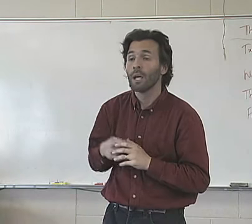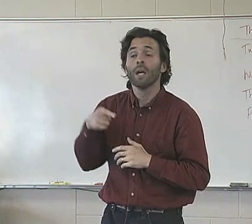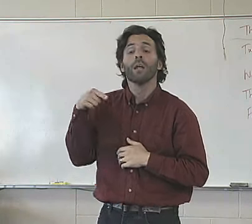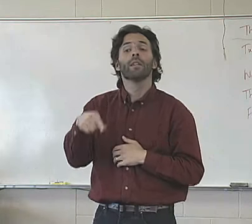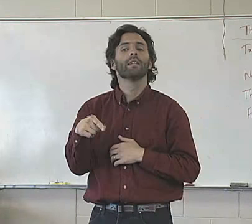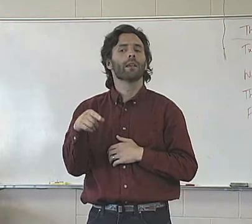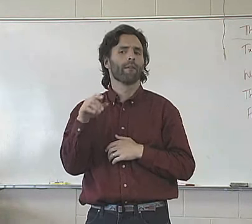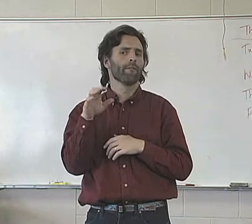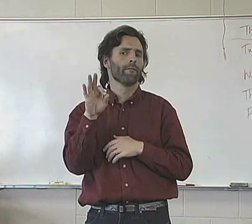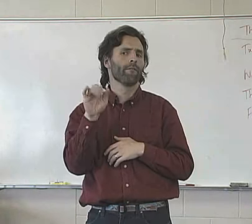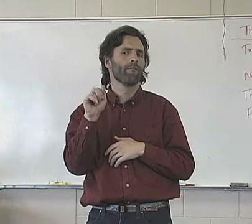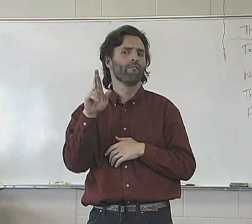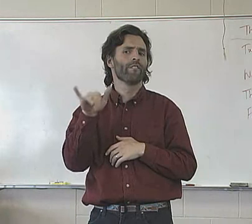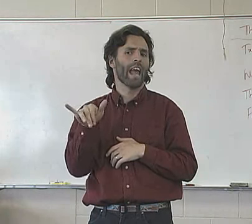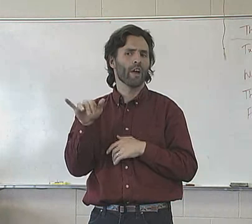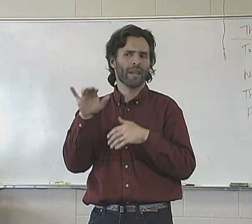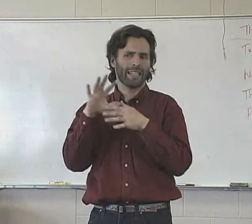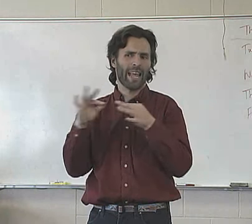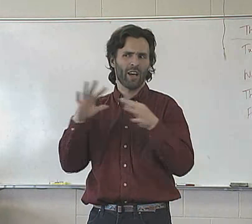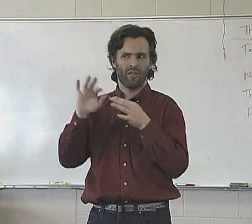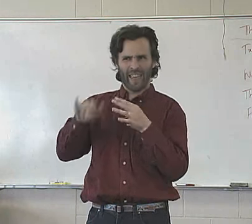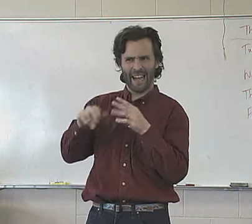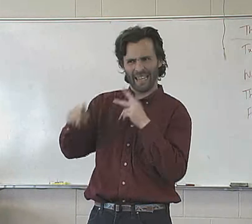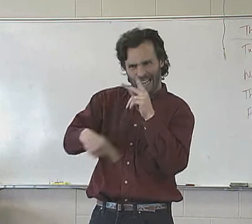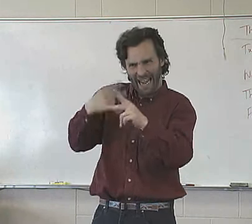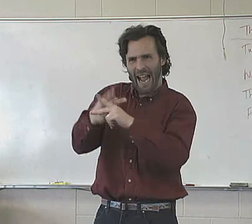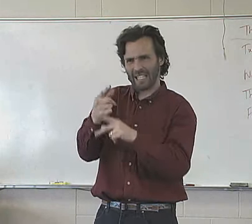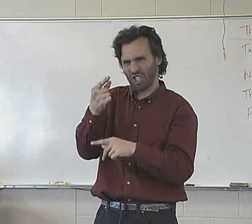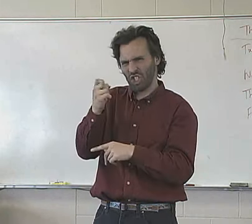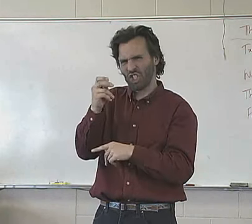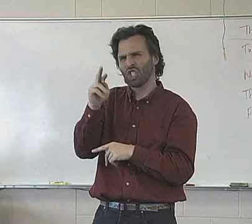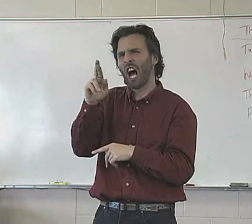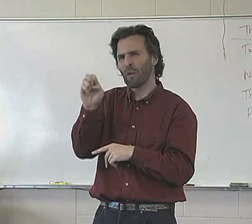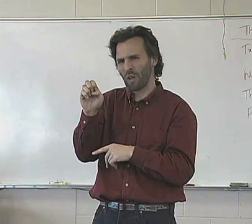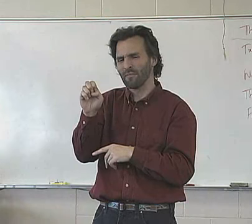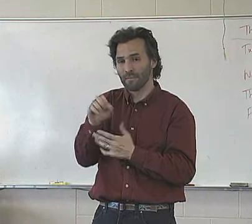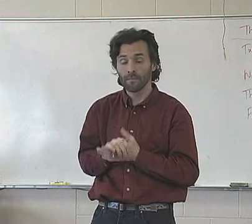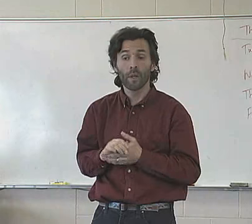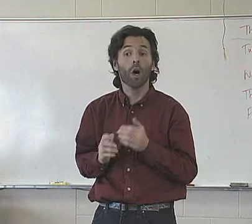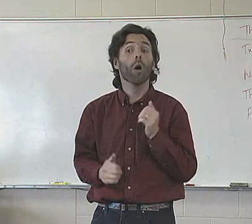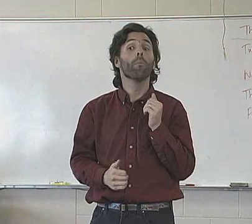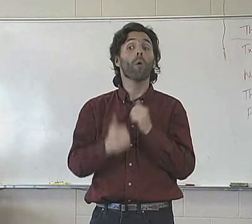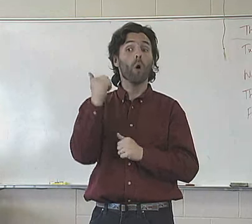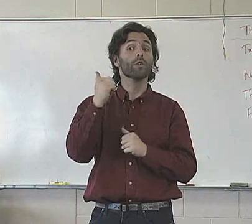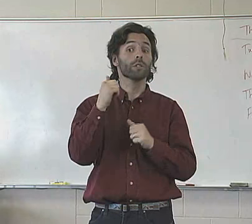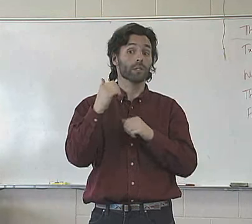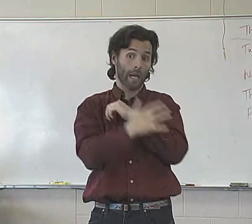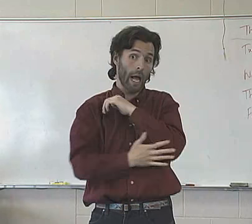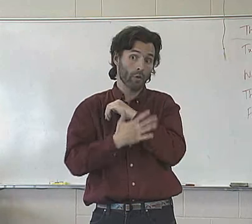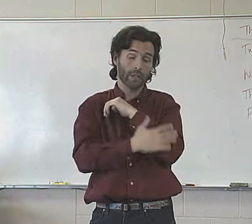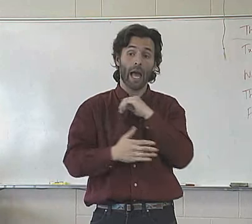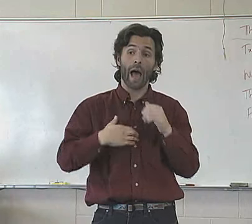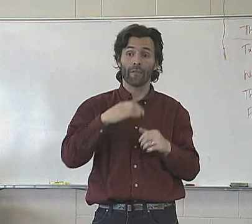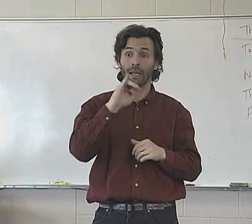fairy tale, you know, of that genre. And most countries in the world have Cinderella stories, and Norway does not. Norway